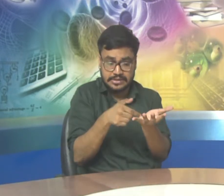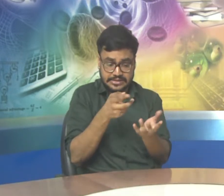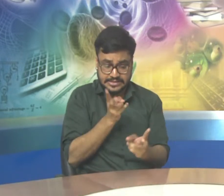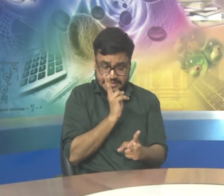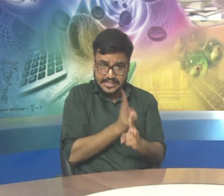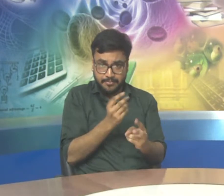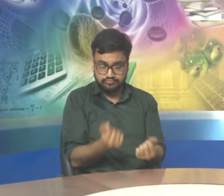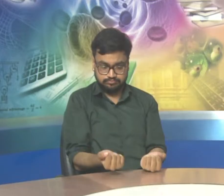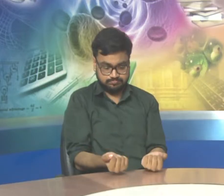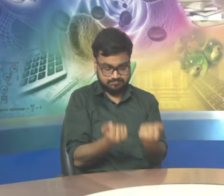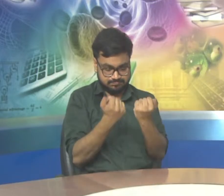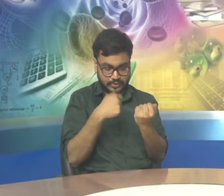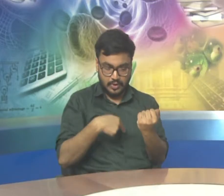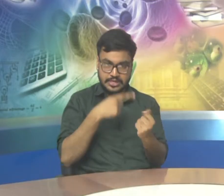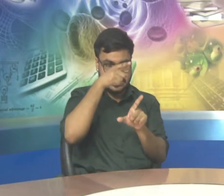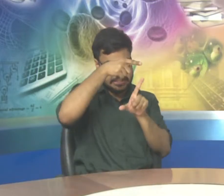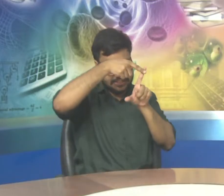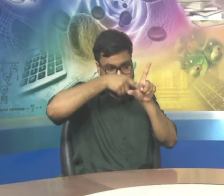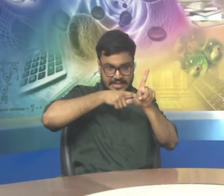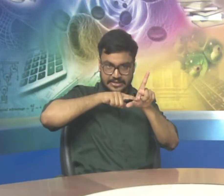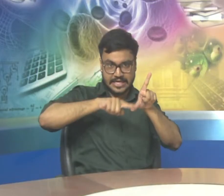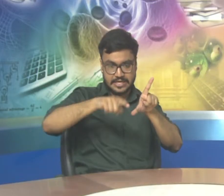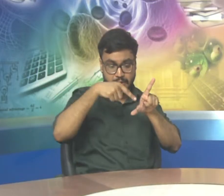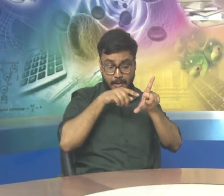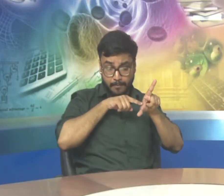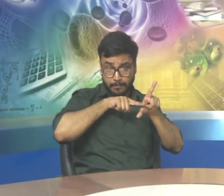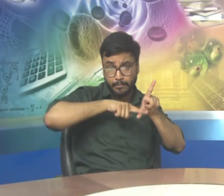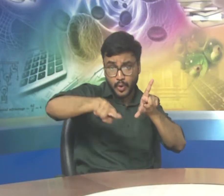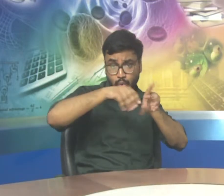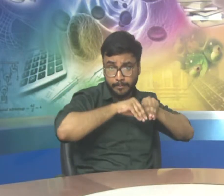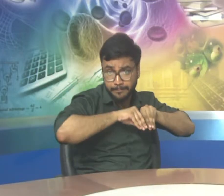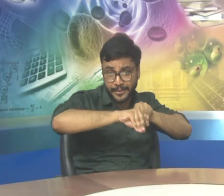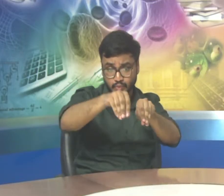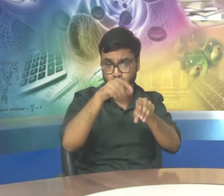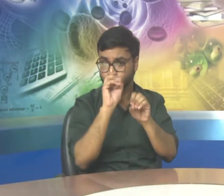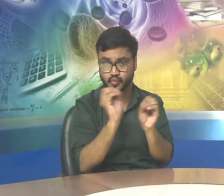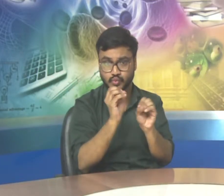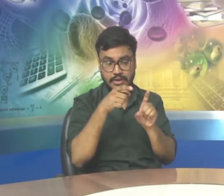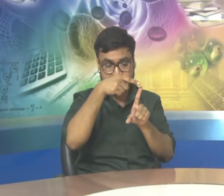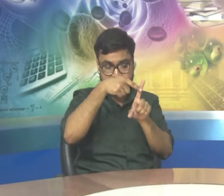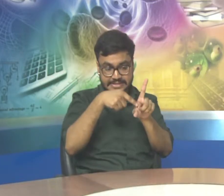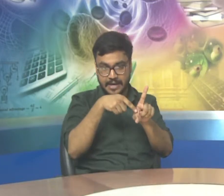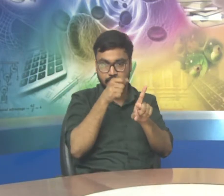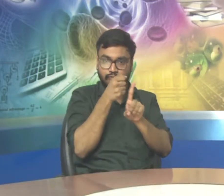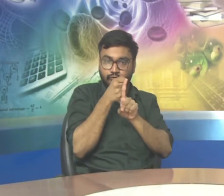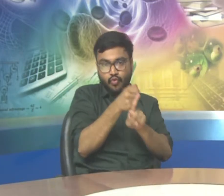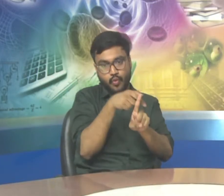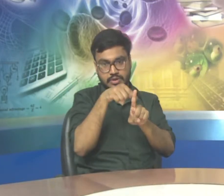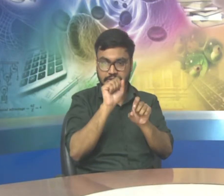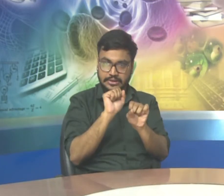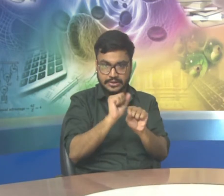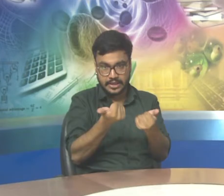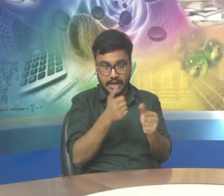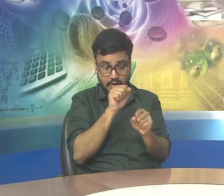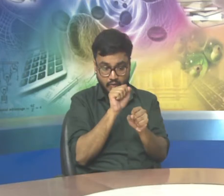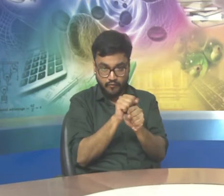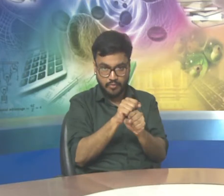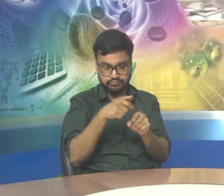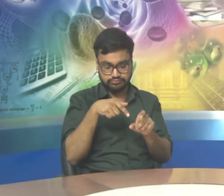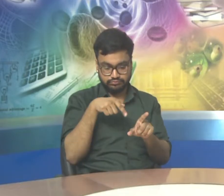Same as holding a heavy suitcase or dumbbell in a fixed position, resisting the force